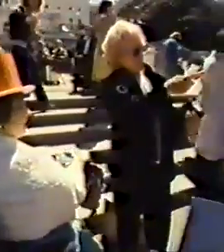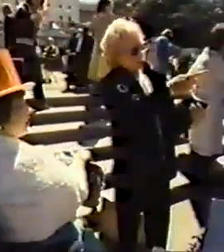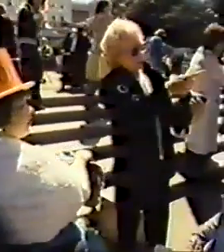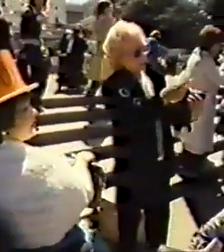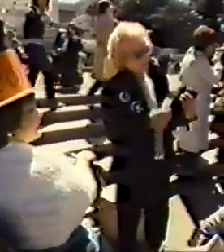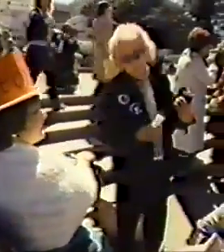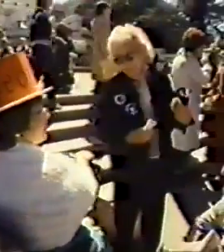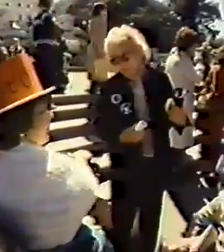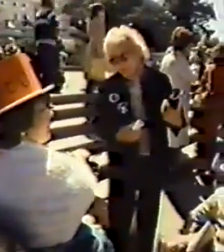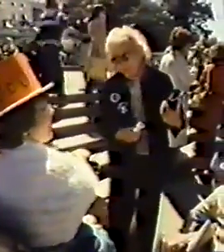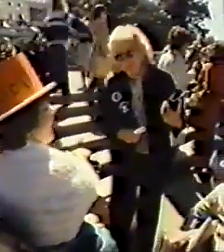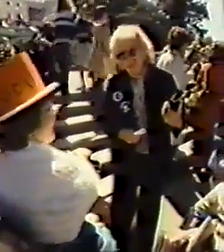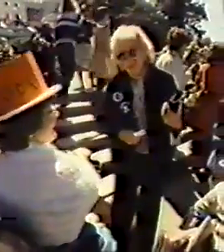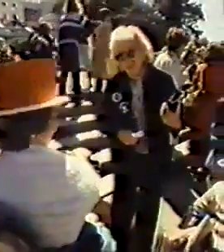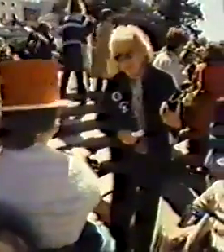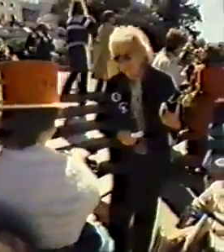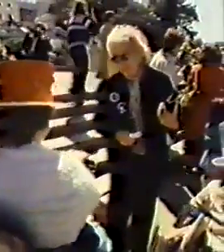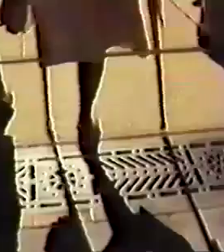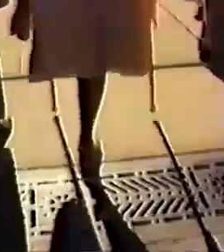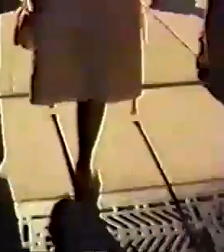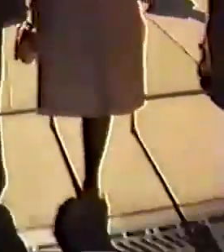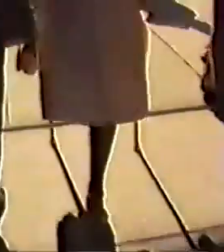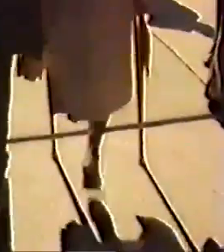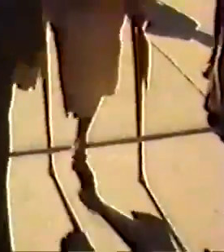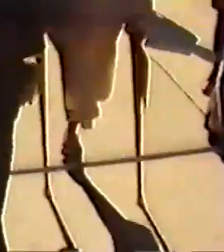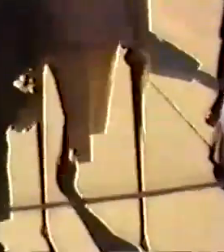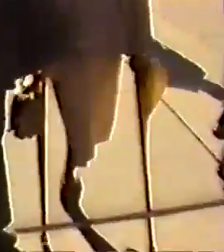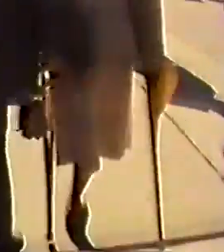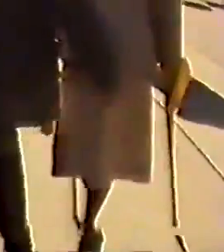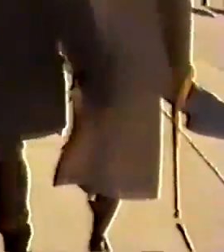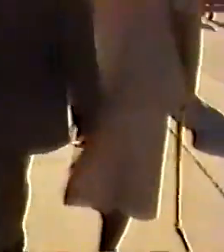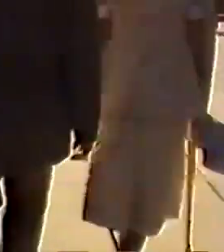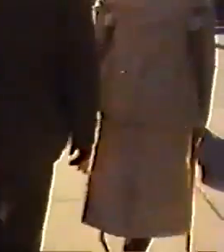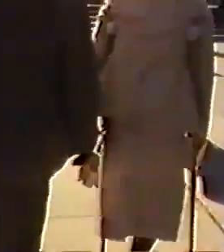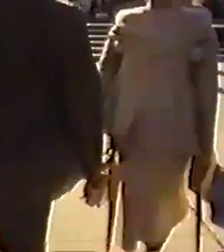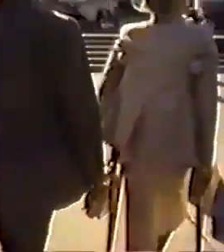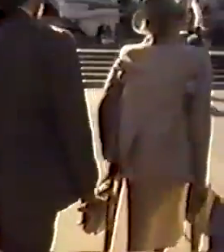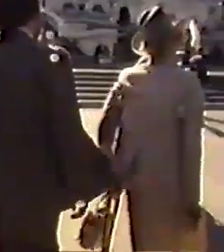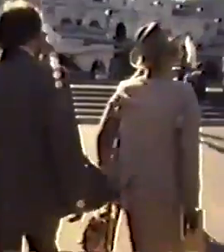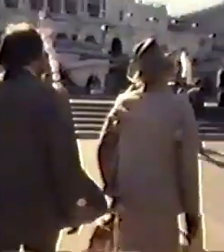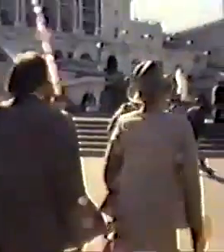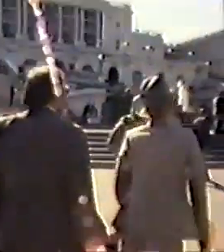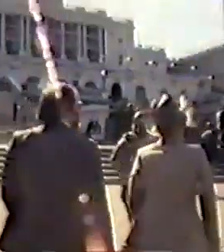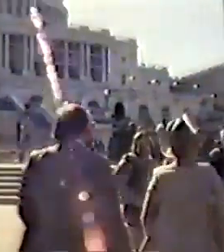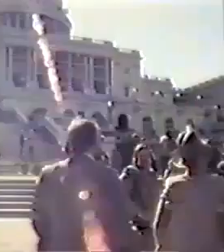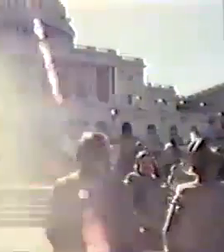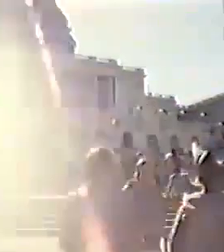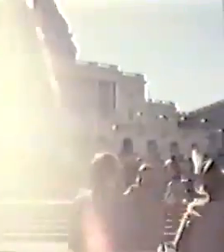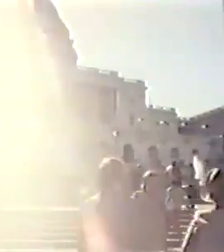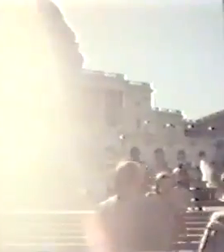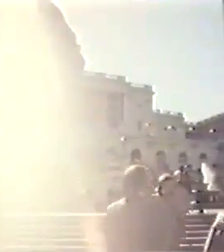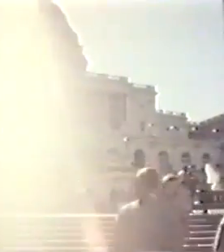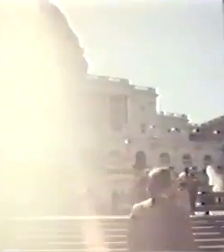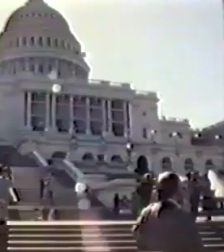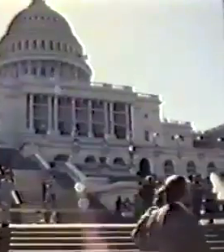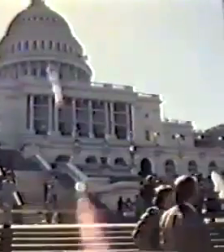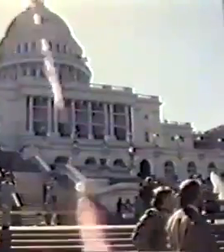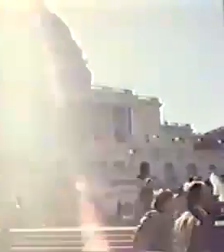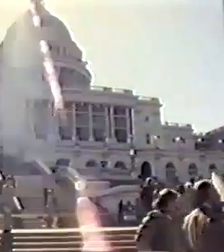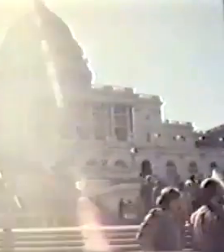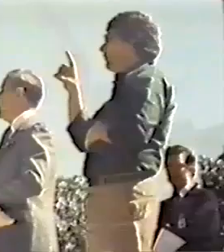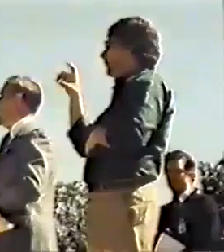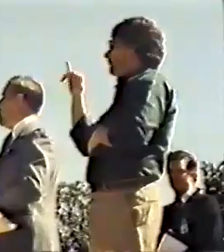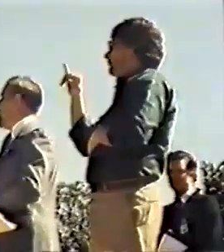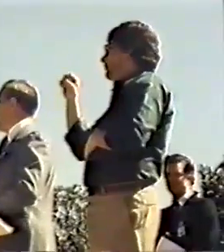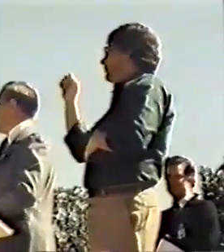specific to the main issues we want to address. We are here because we believe that